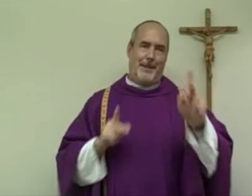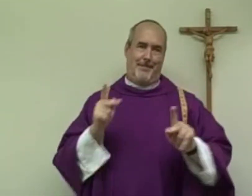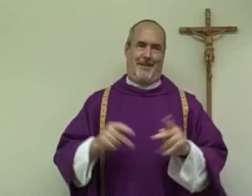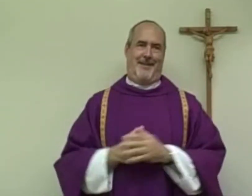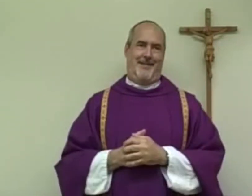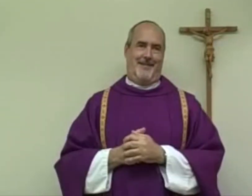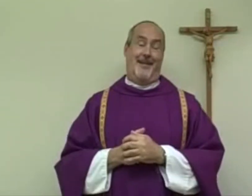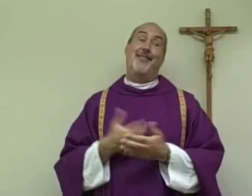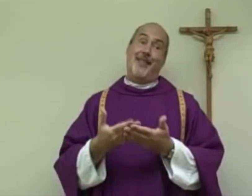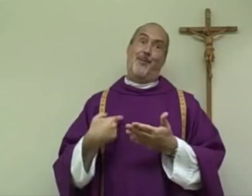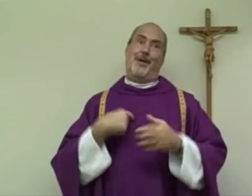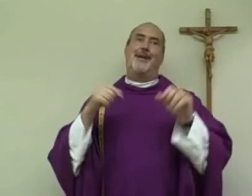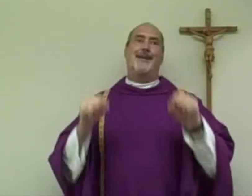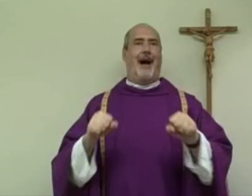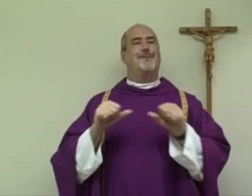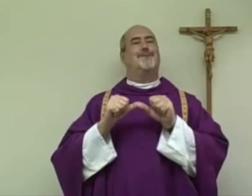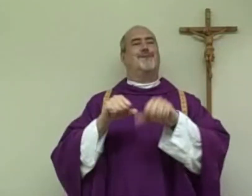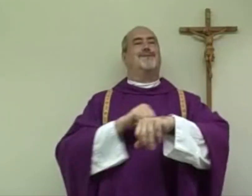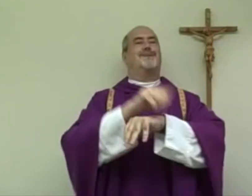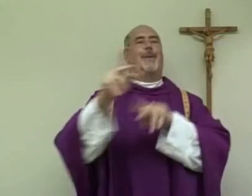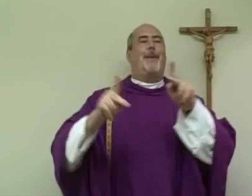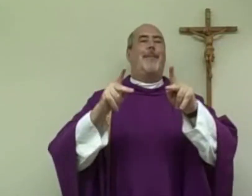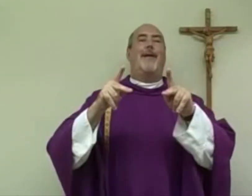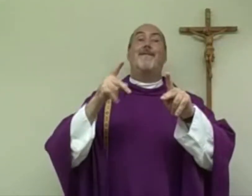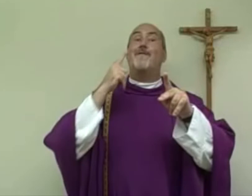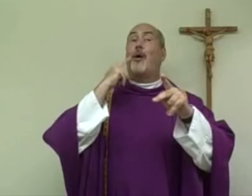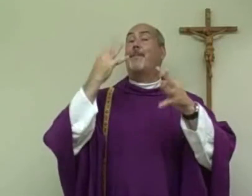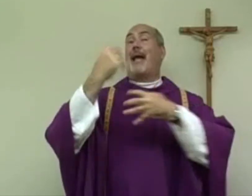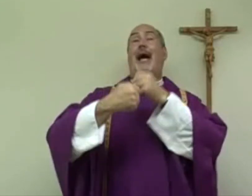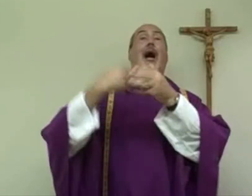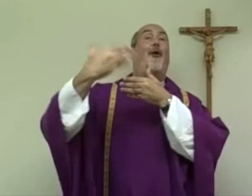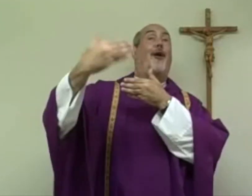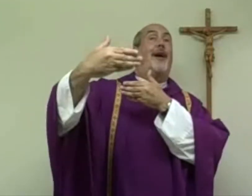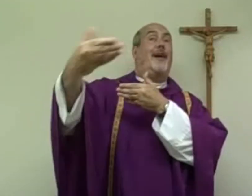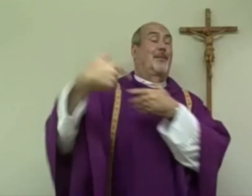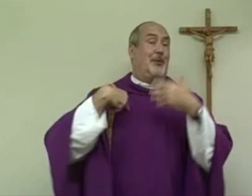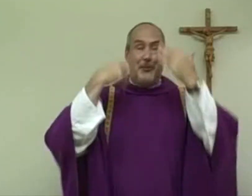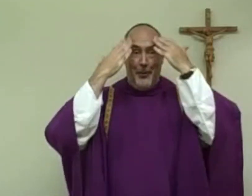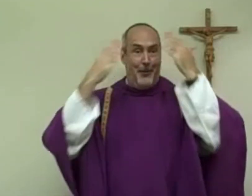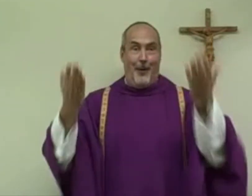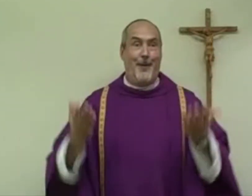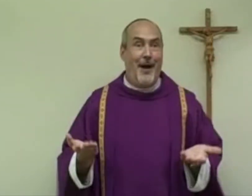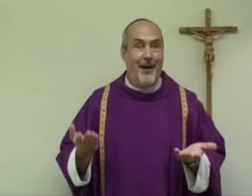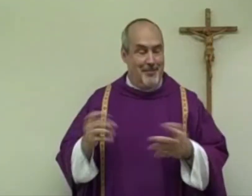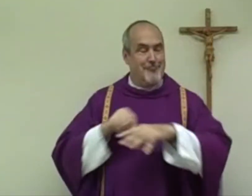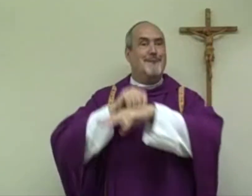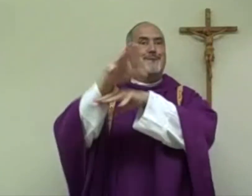can change and become better people. And then we can influence people for generations to